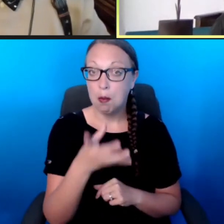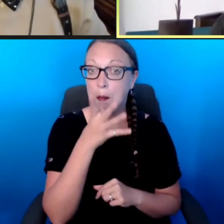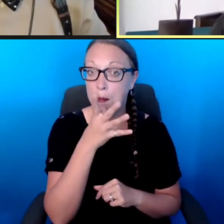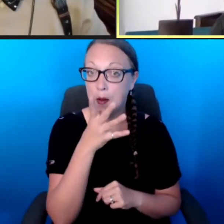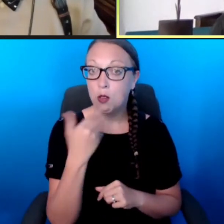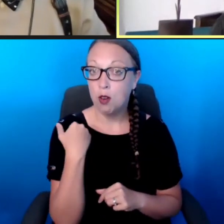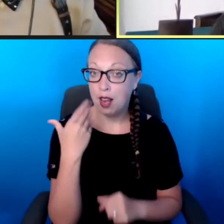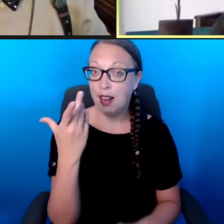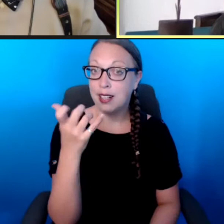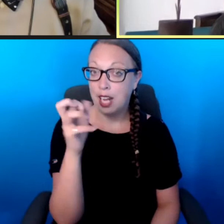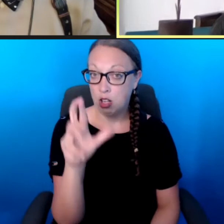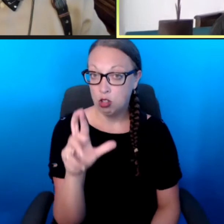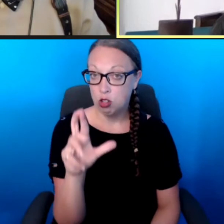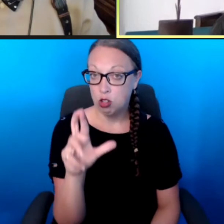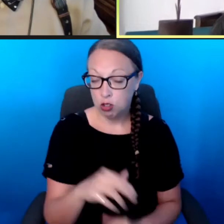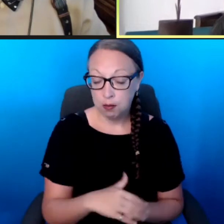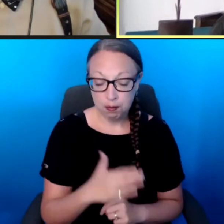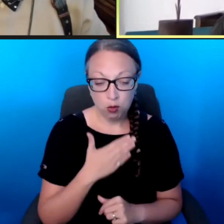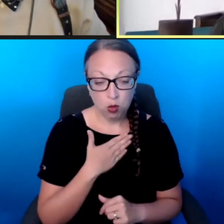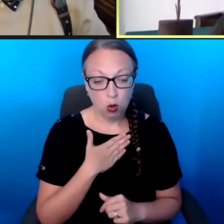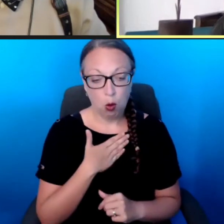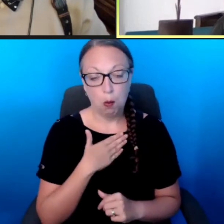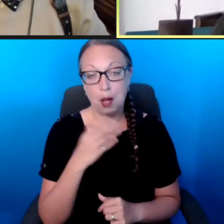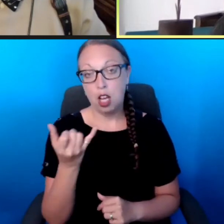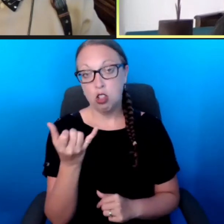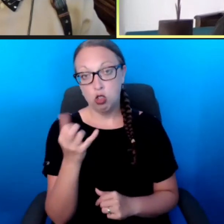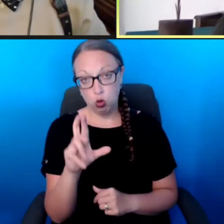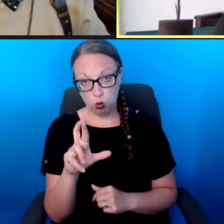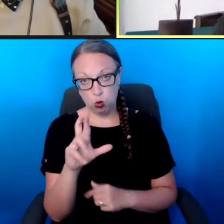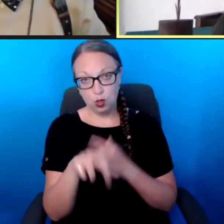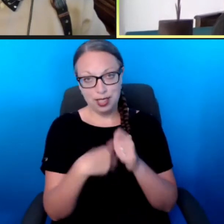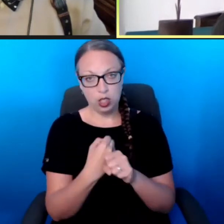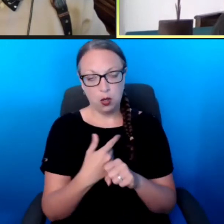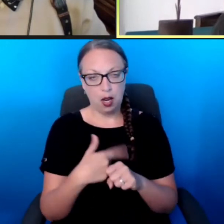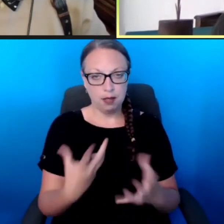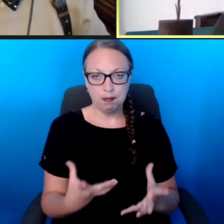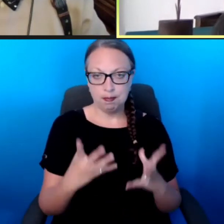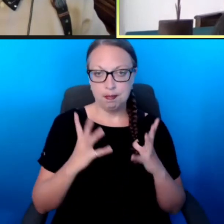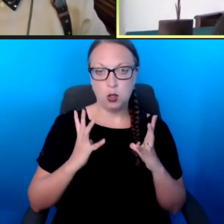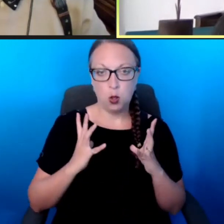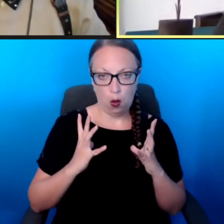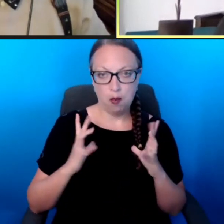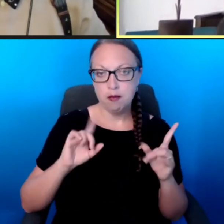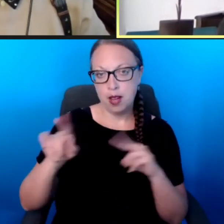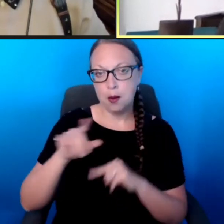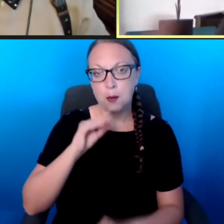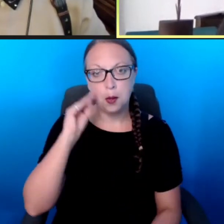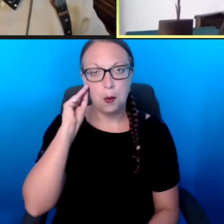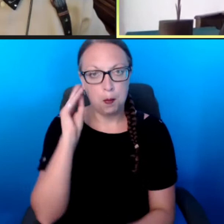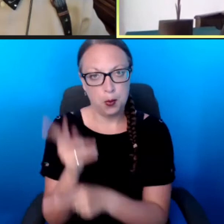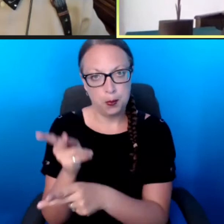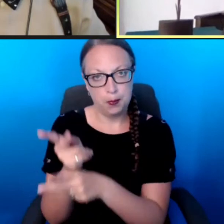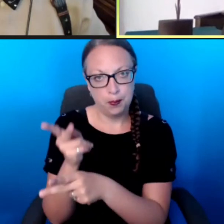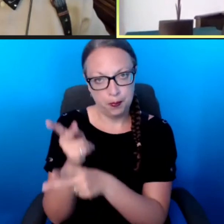my junior year, I took off and went home to